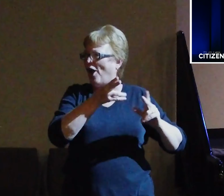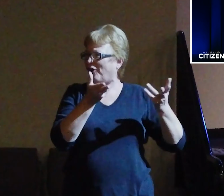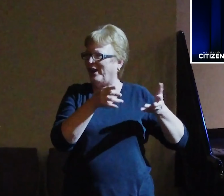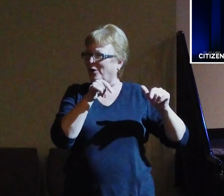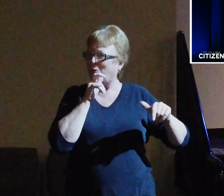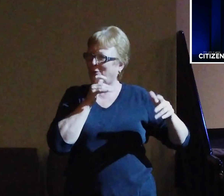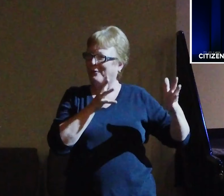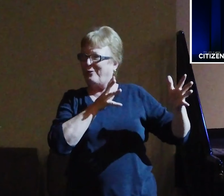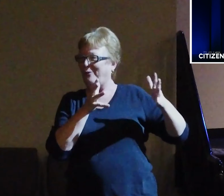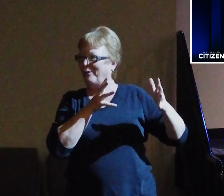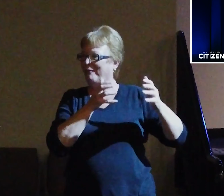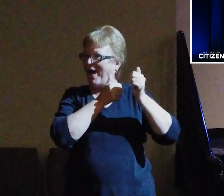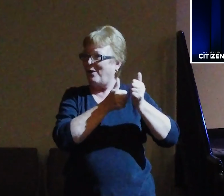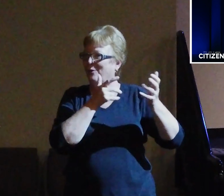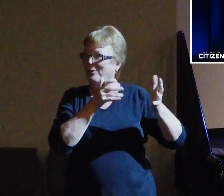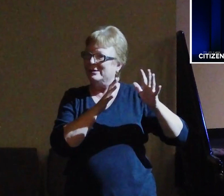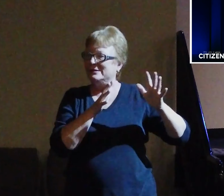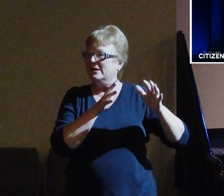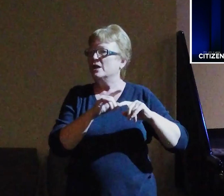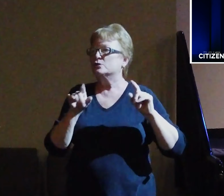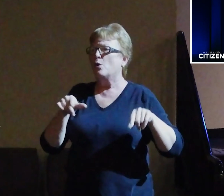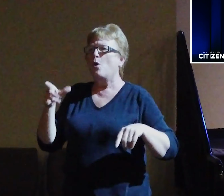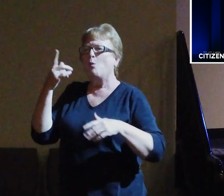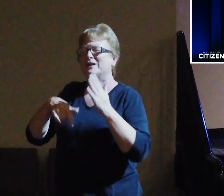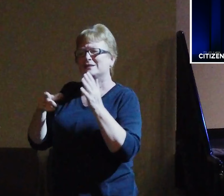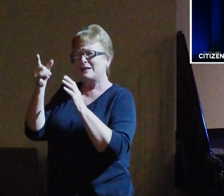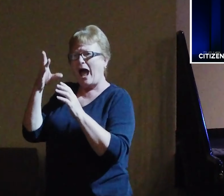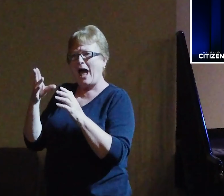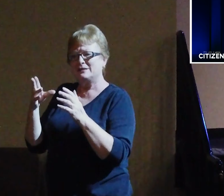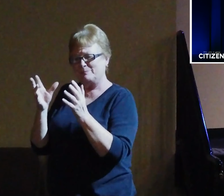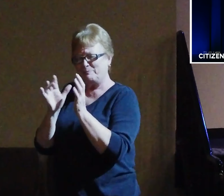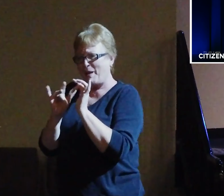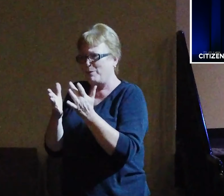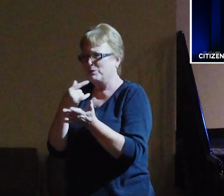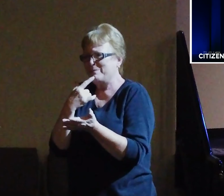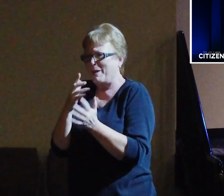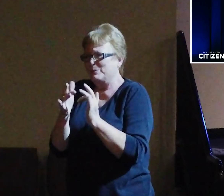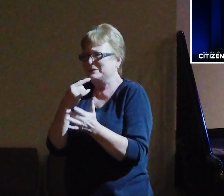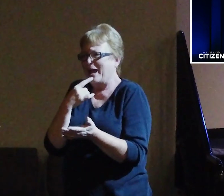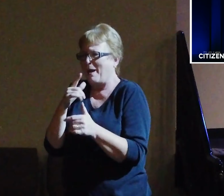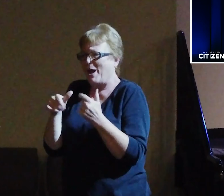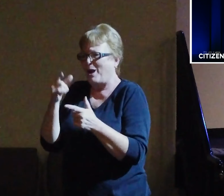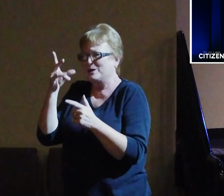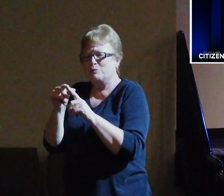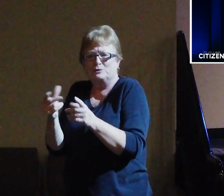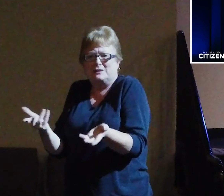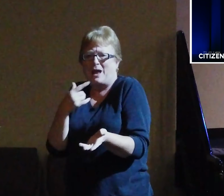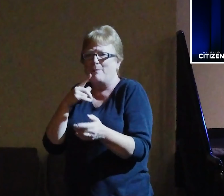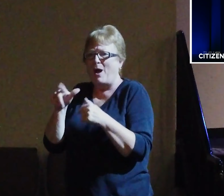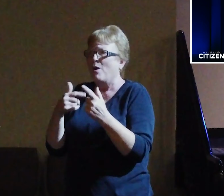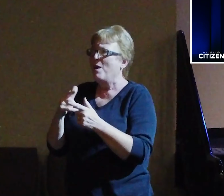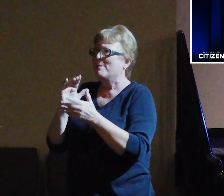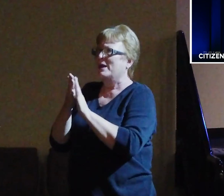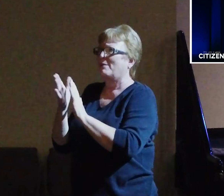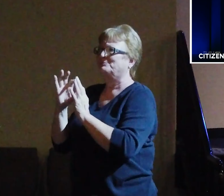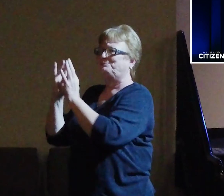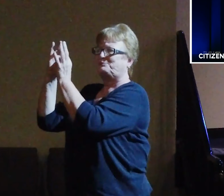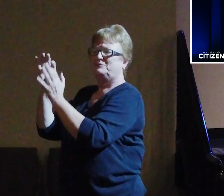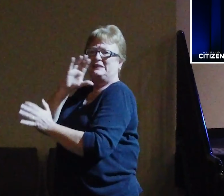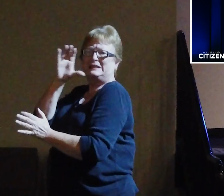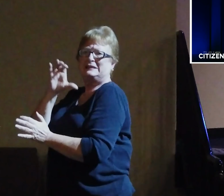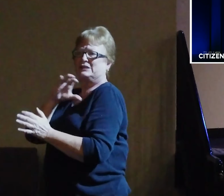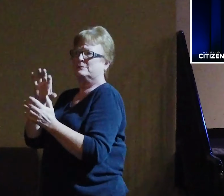does God's word say about our heavenly citizenship and how we should live in light of it, in a way worthy of it? Well, it has a lot